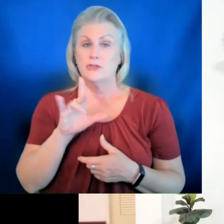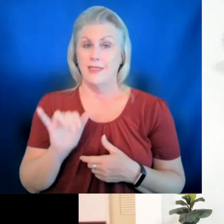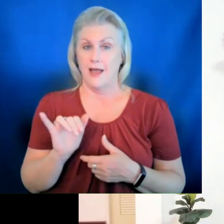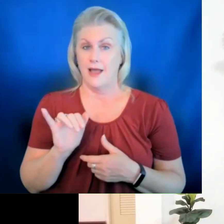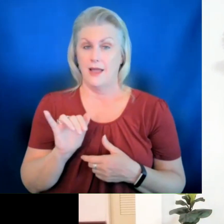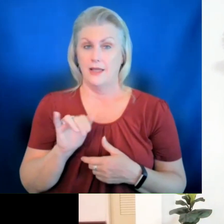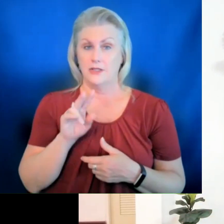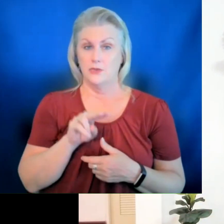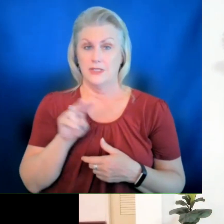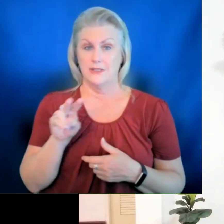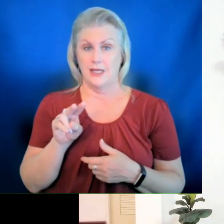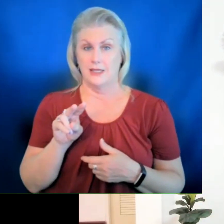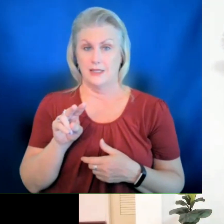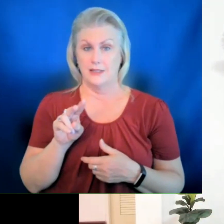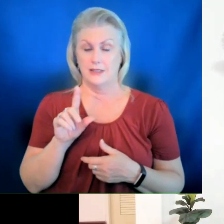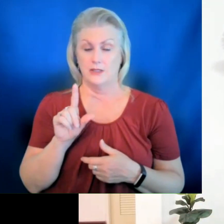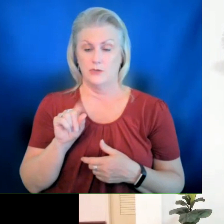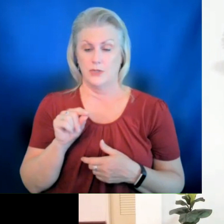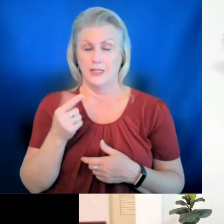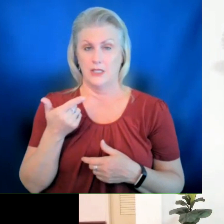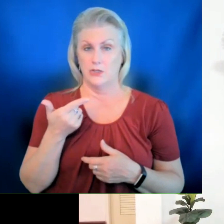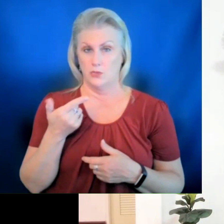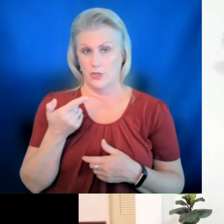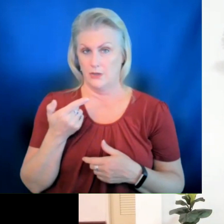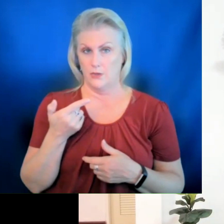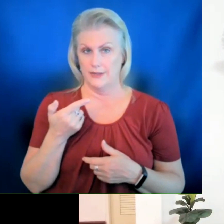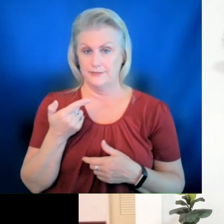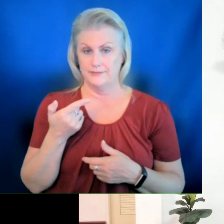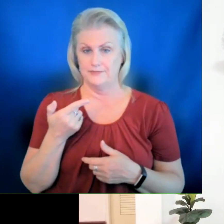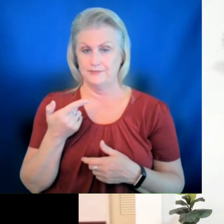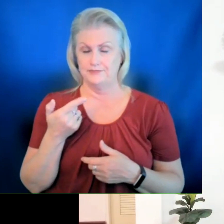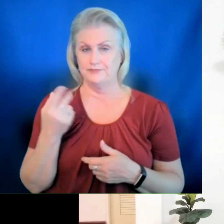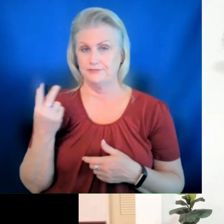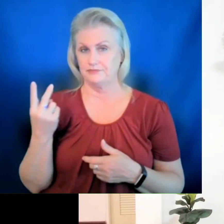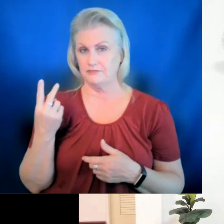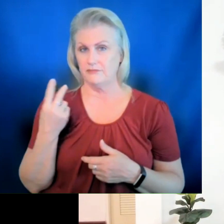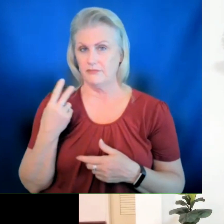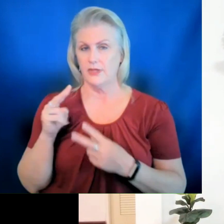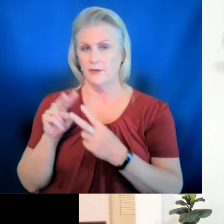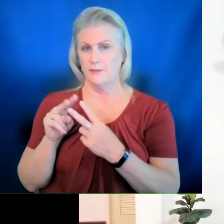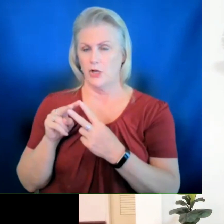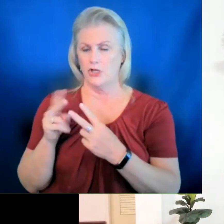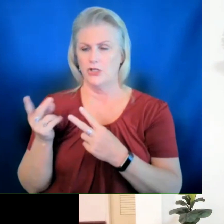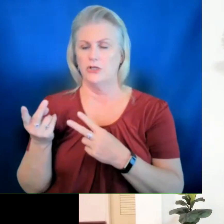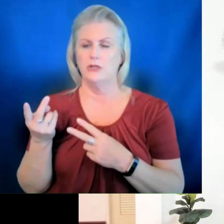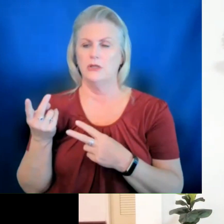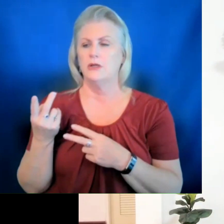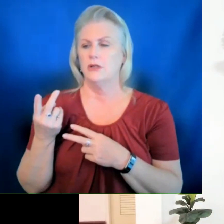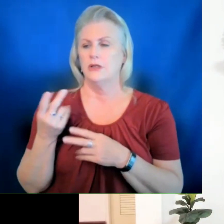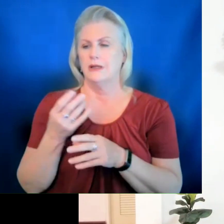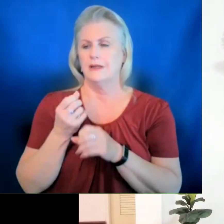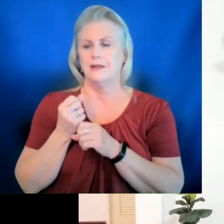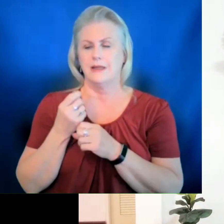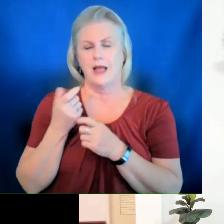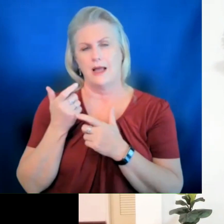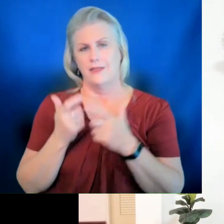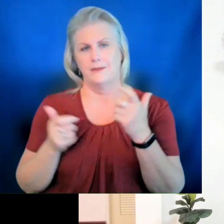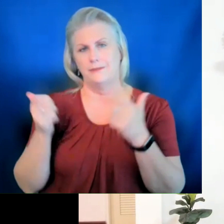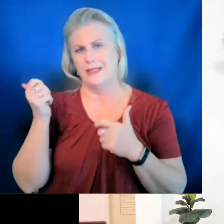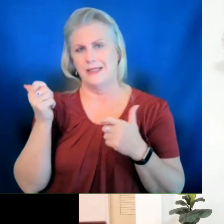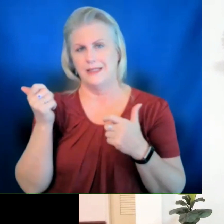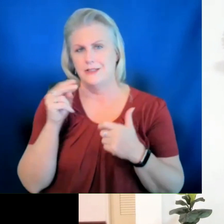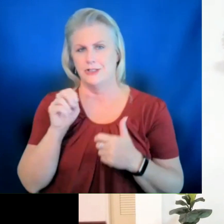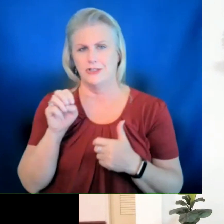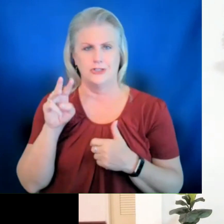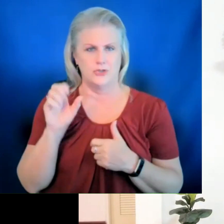when in July 22nd, 2021, me and my partner, we